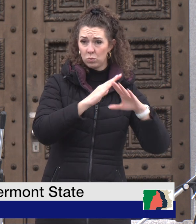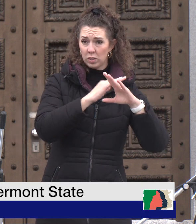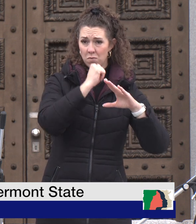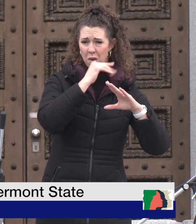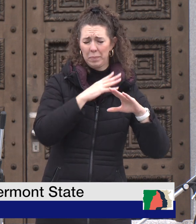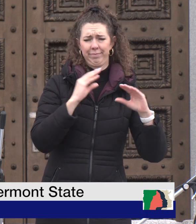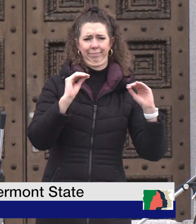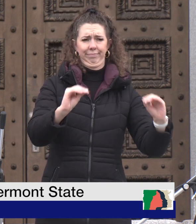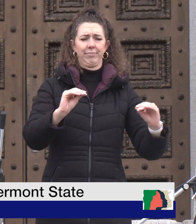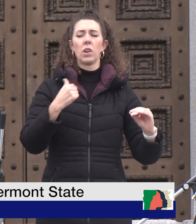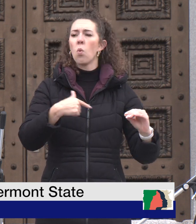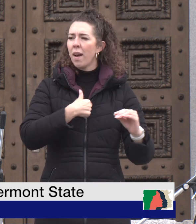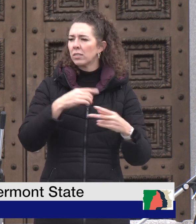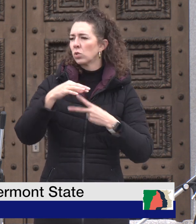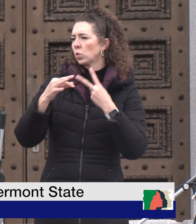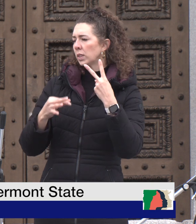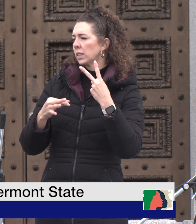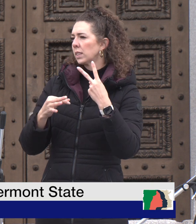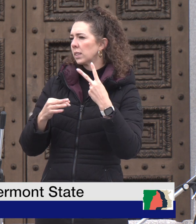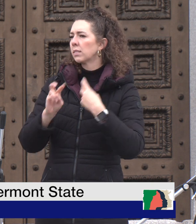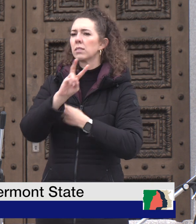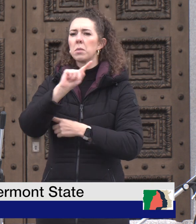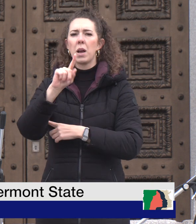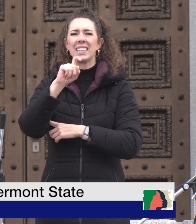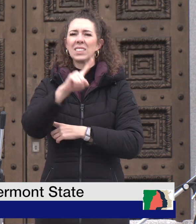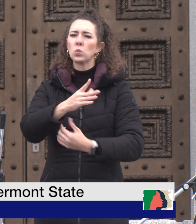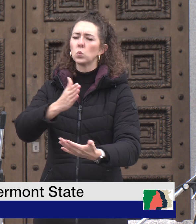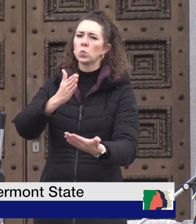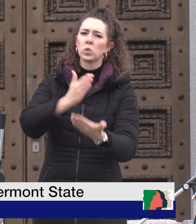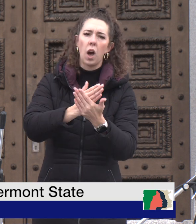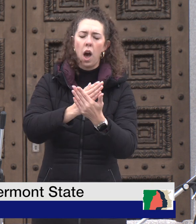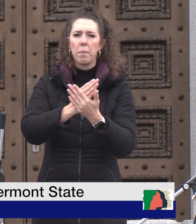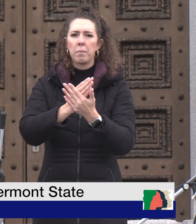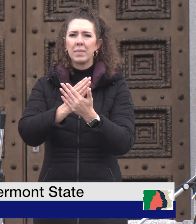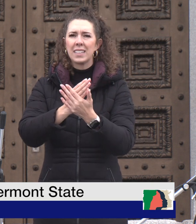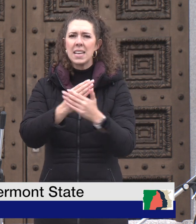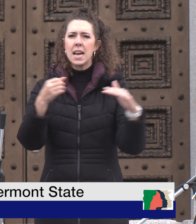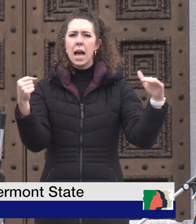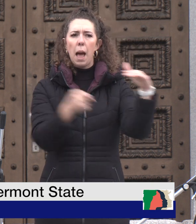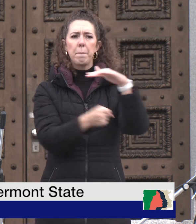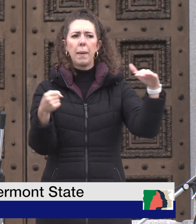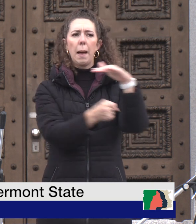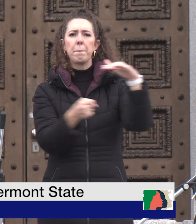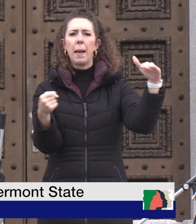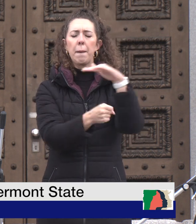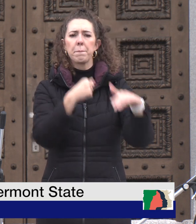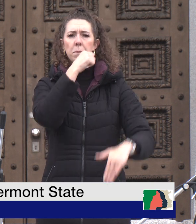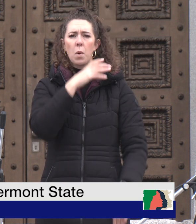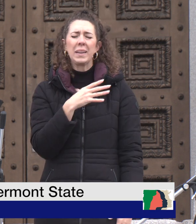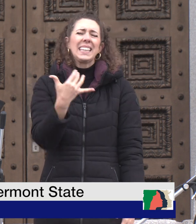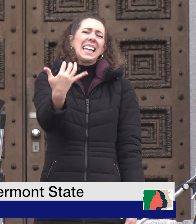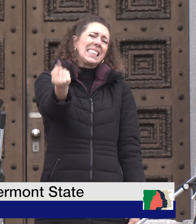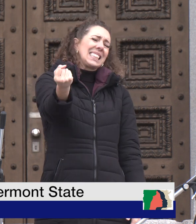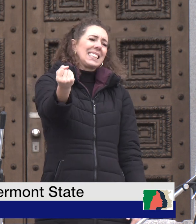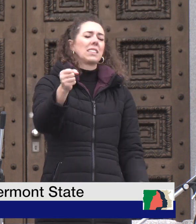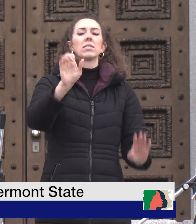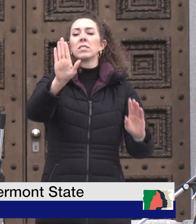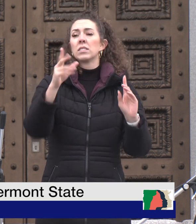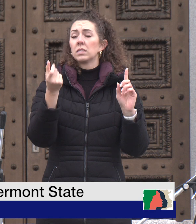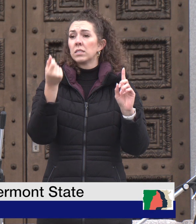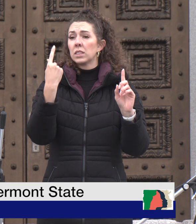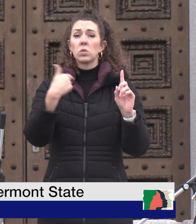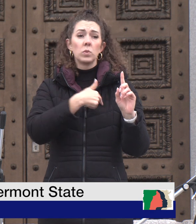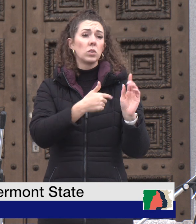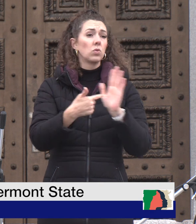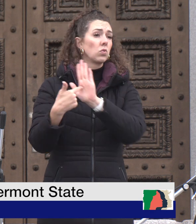can and should be a leader in ending the incarceration of women. We can